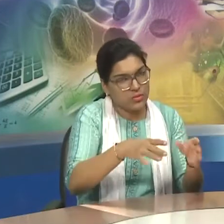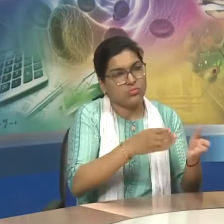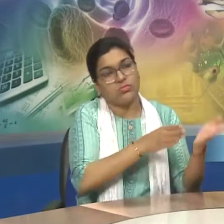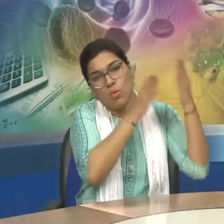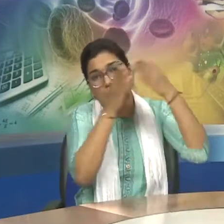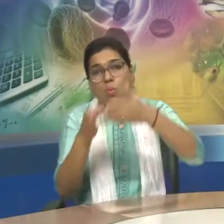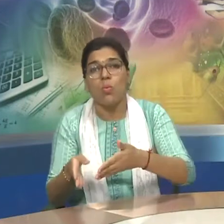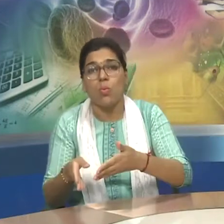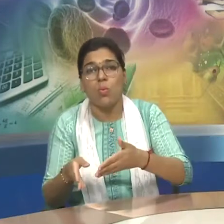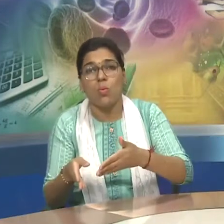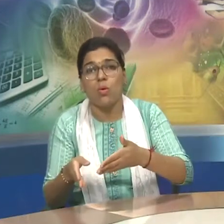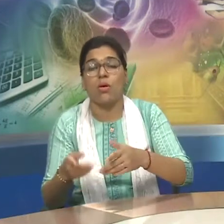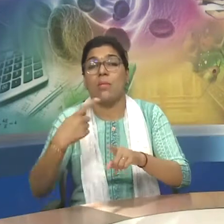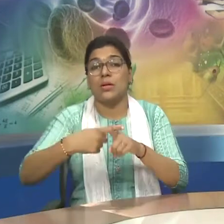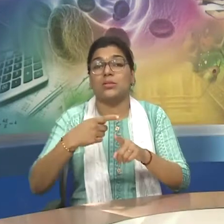and